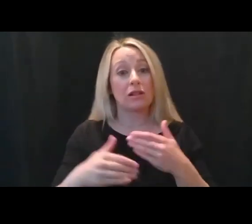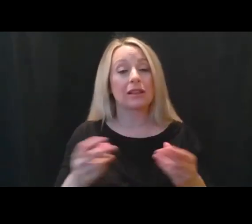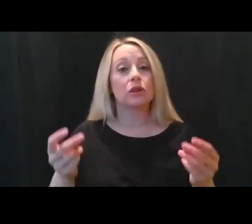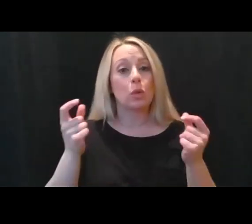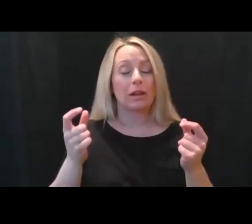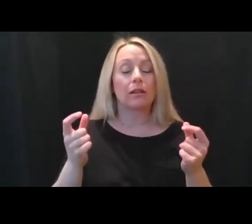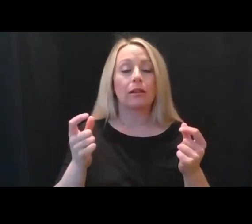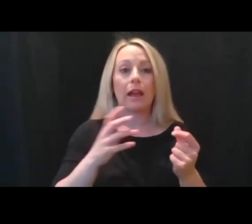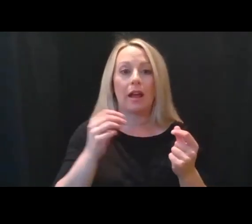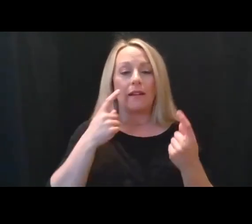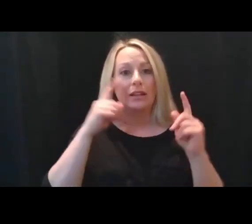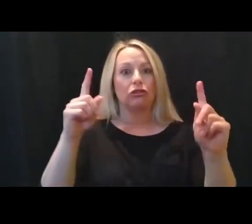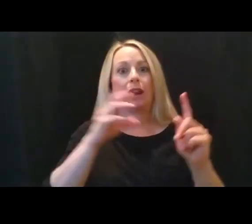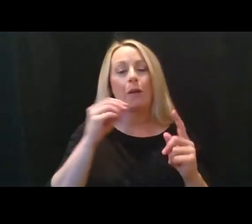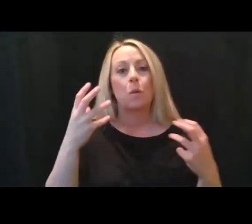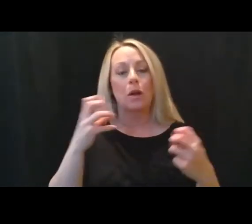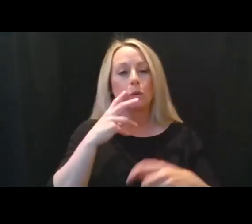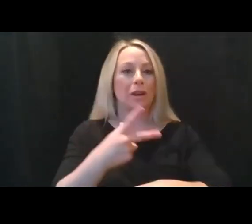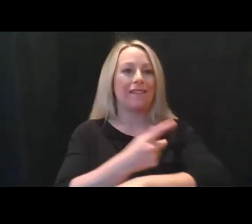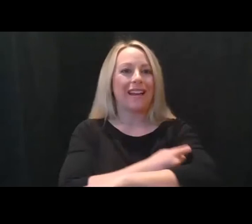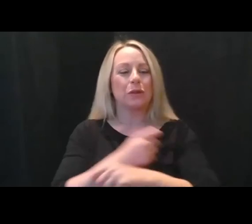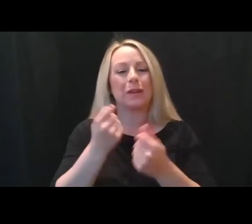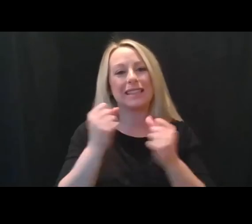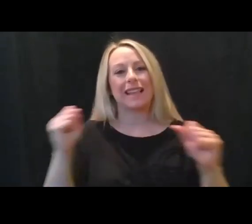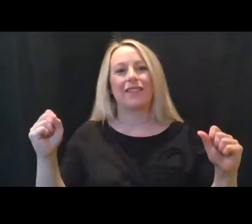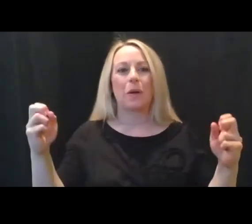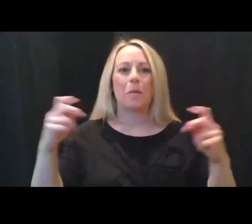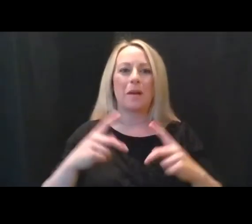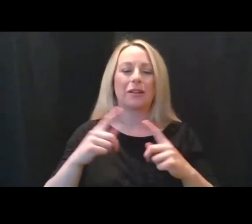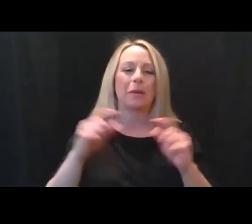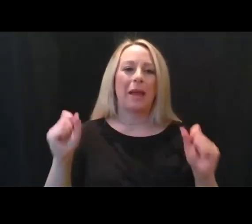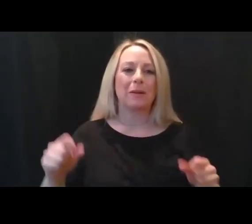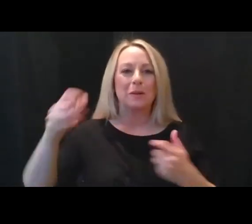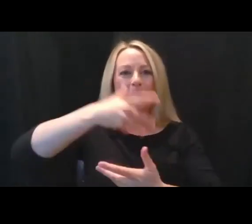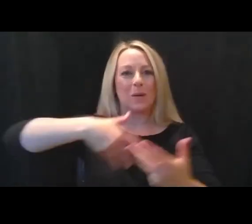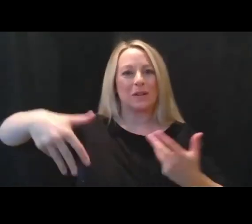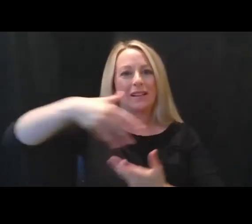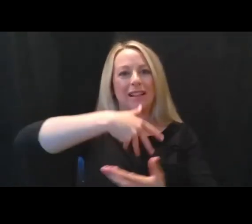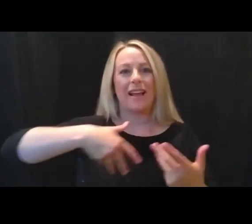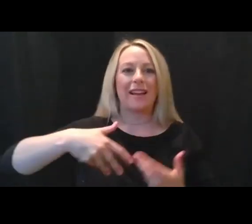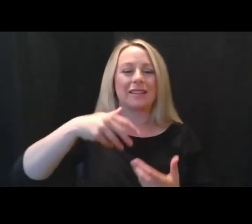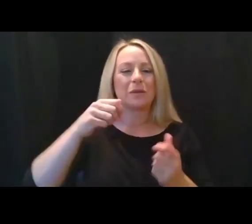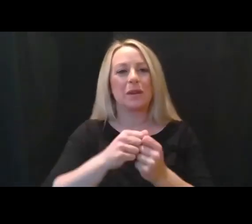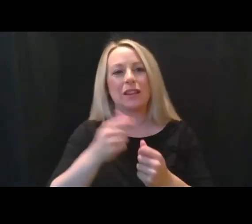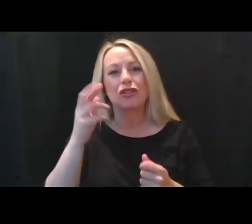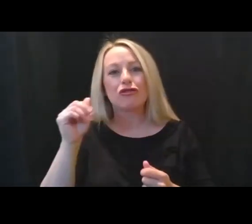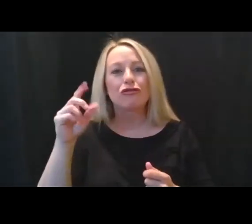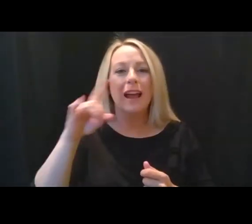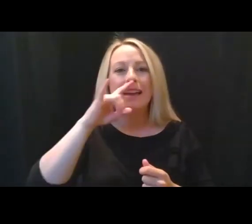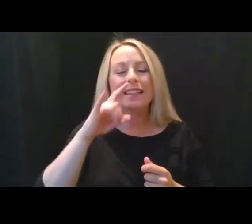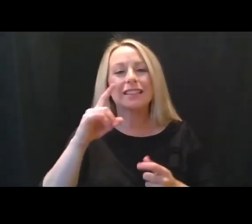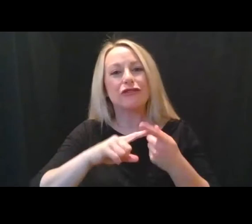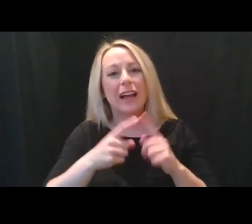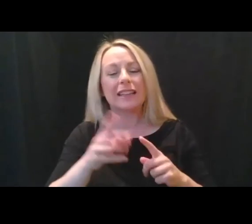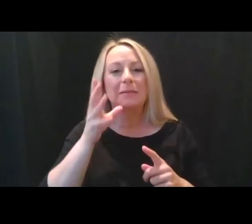efficient. And we want you to get vaccinated so we can safely return to being able to socialize, spending time with grandkids, friends, parents. And we are